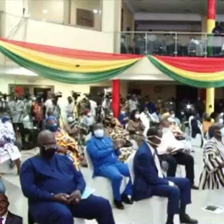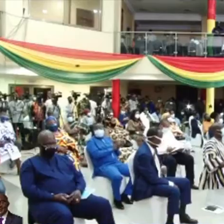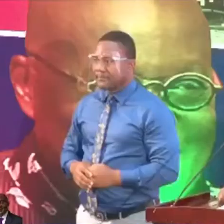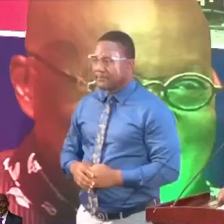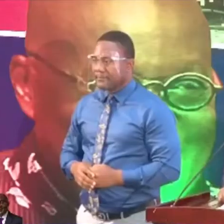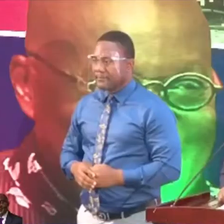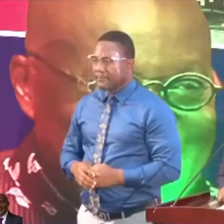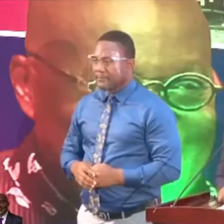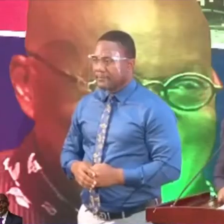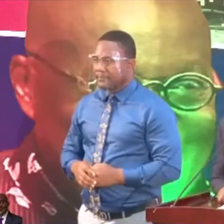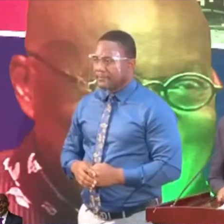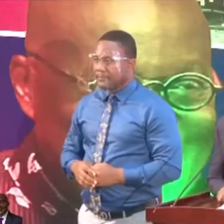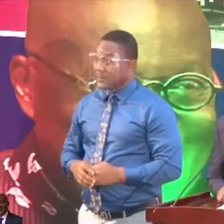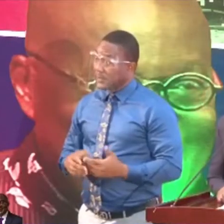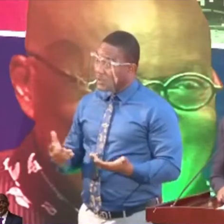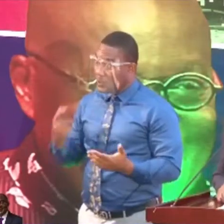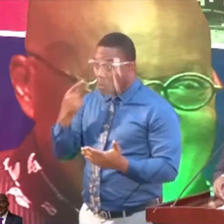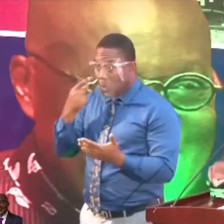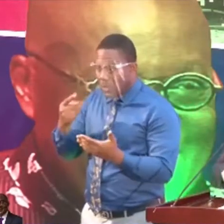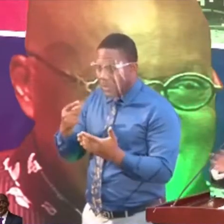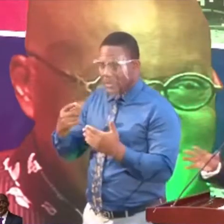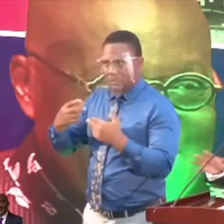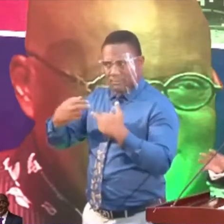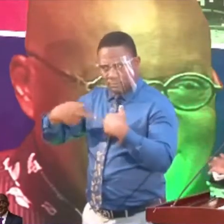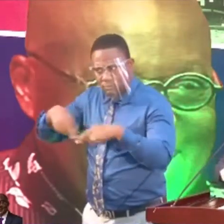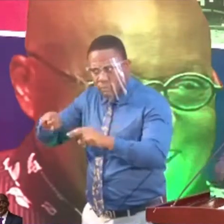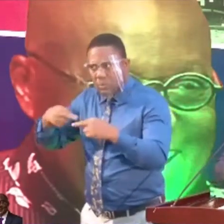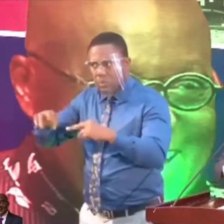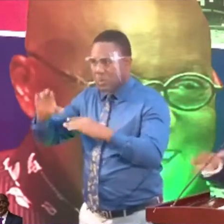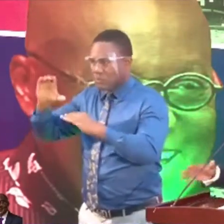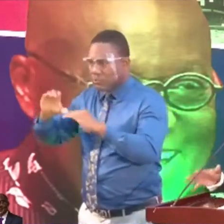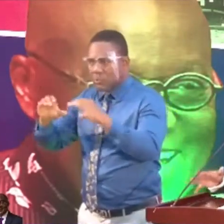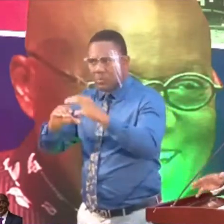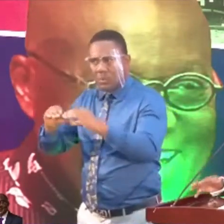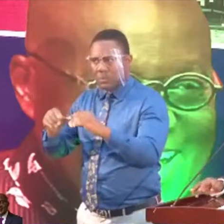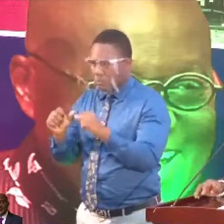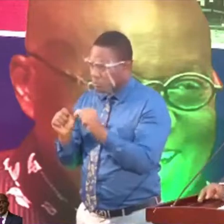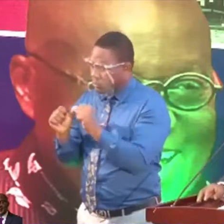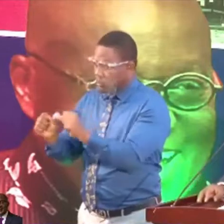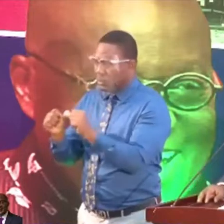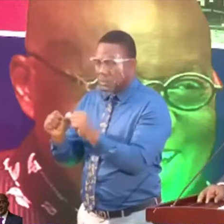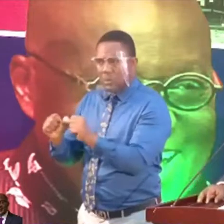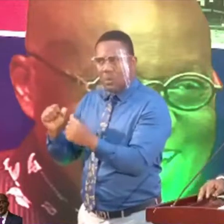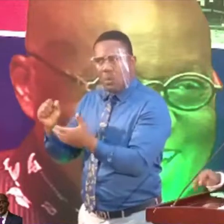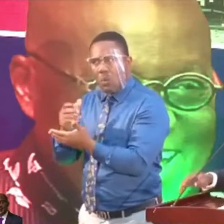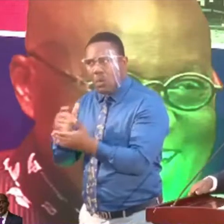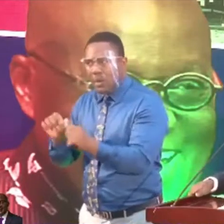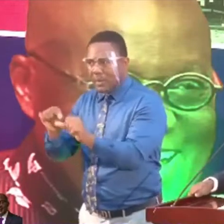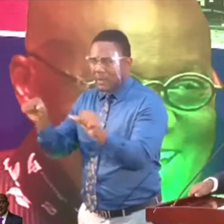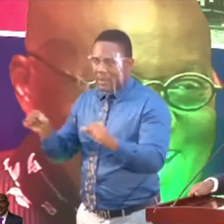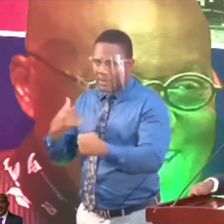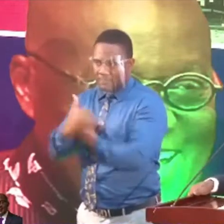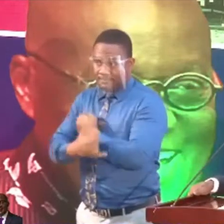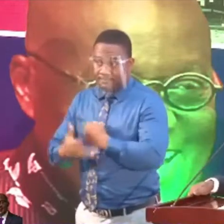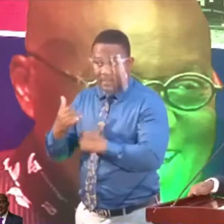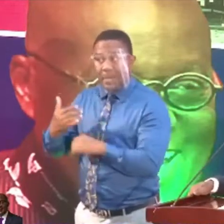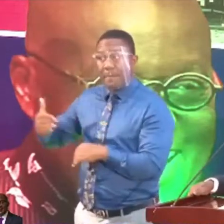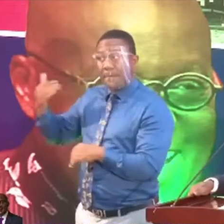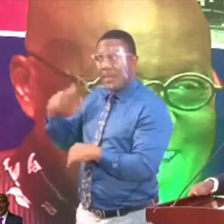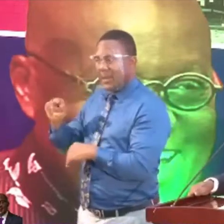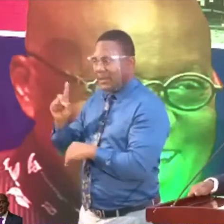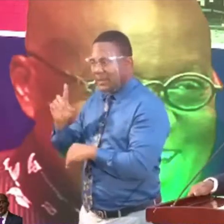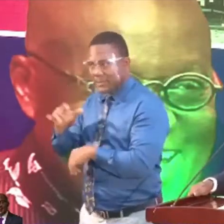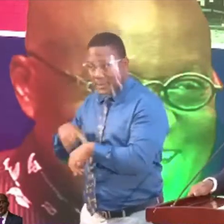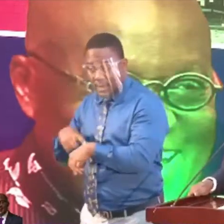So there's road construction going on in every part of this country. In fact, under the previous government,